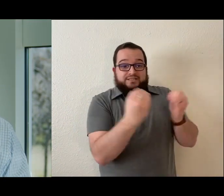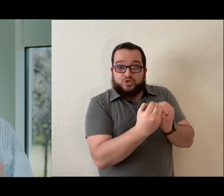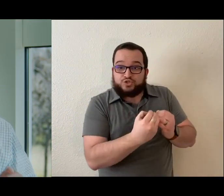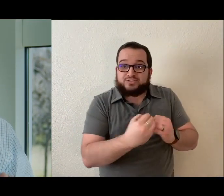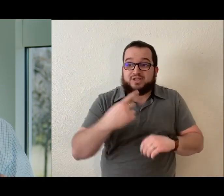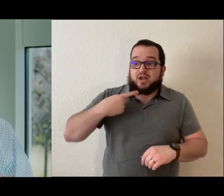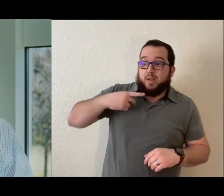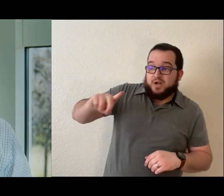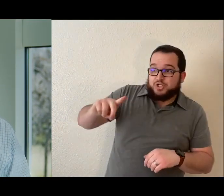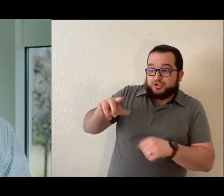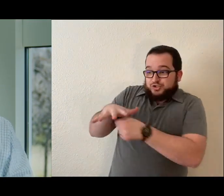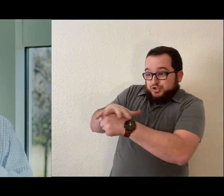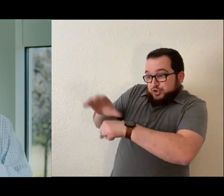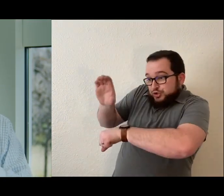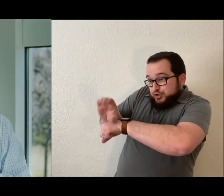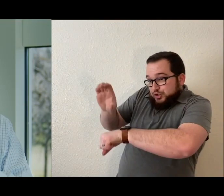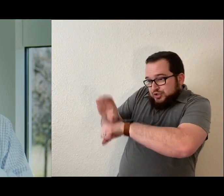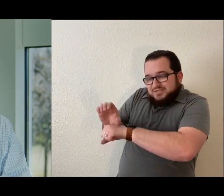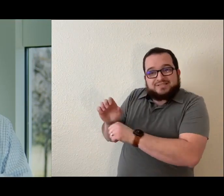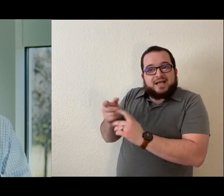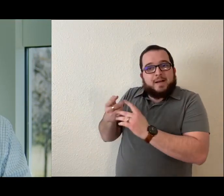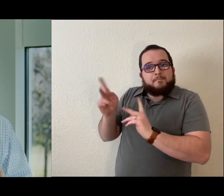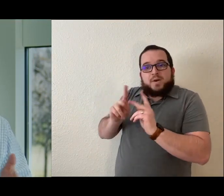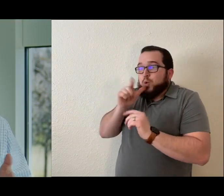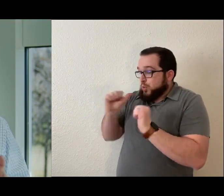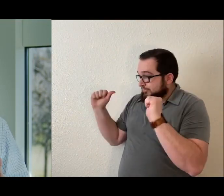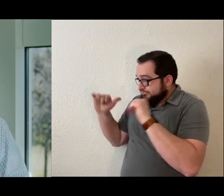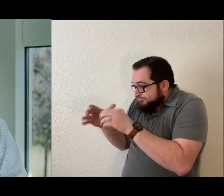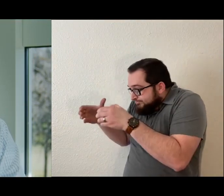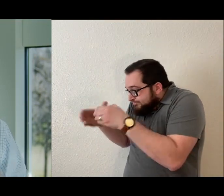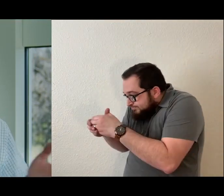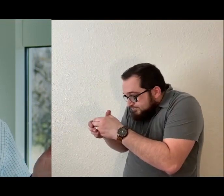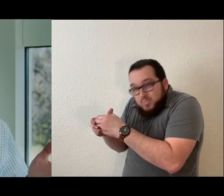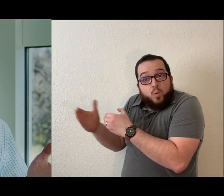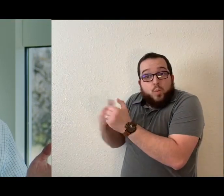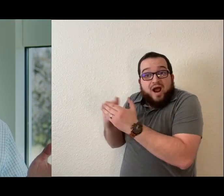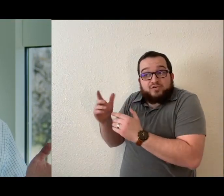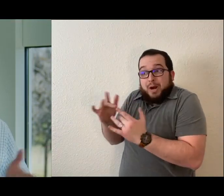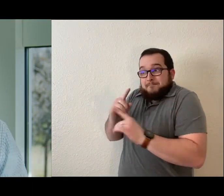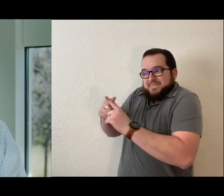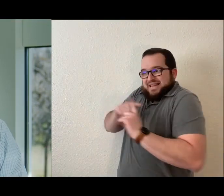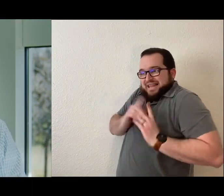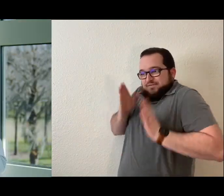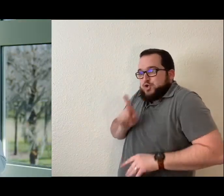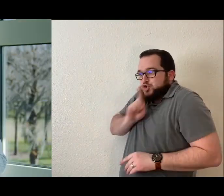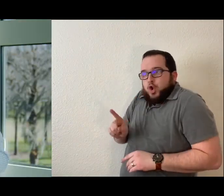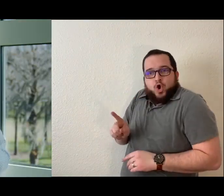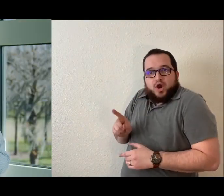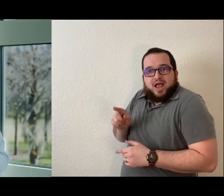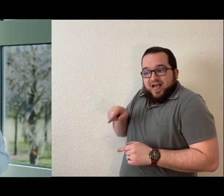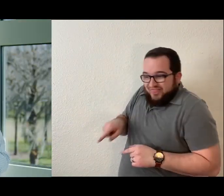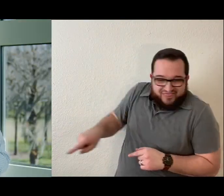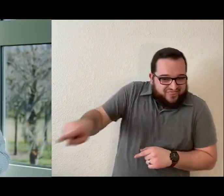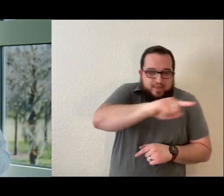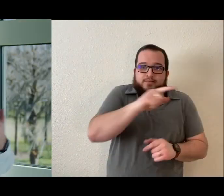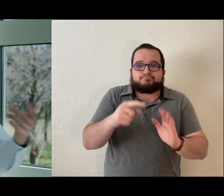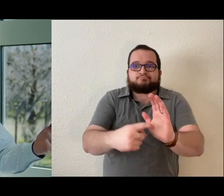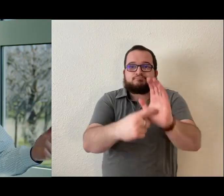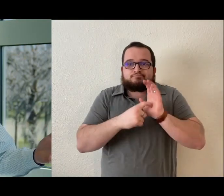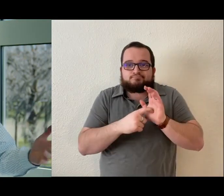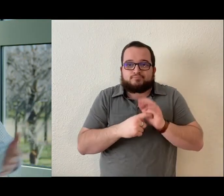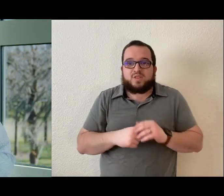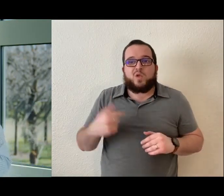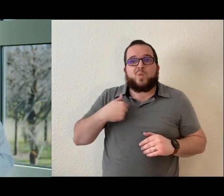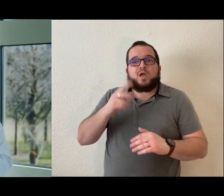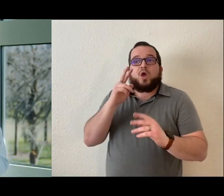denominations, local churches, and small gatherings of believers wherever they are found. We look forward to the day